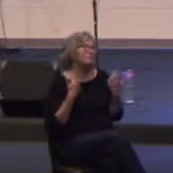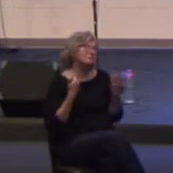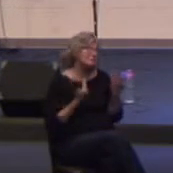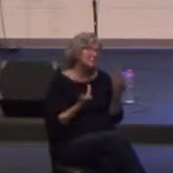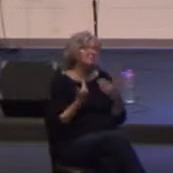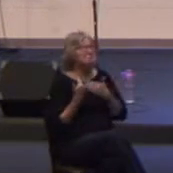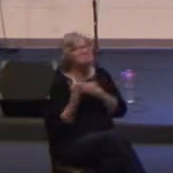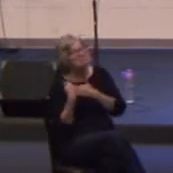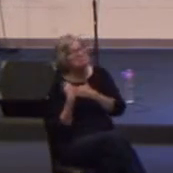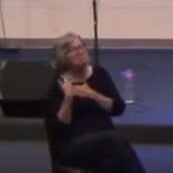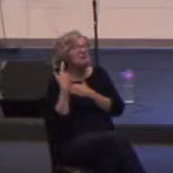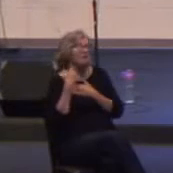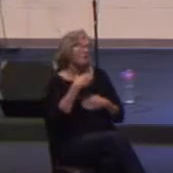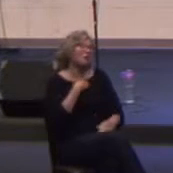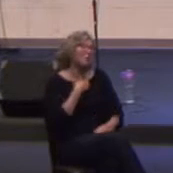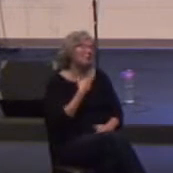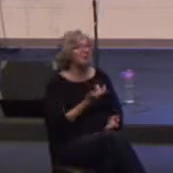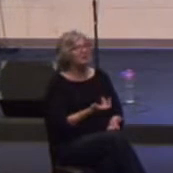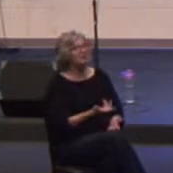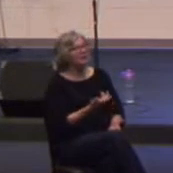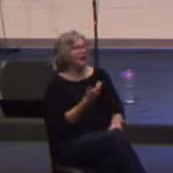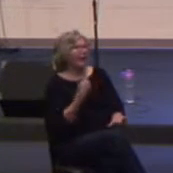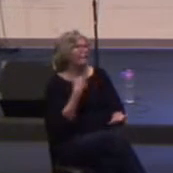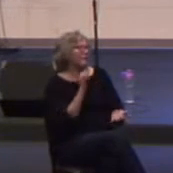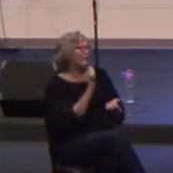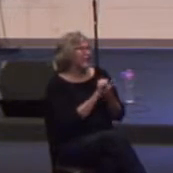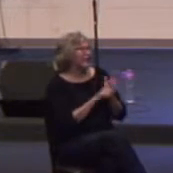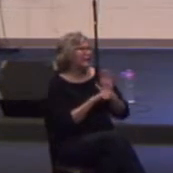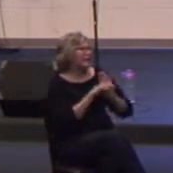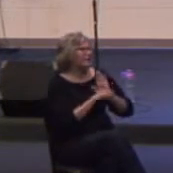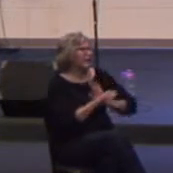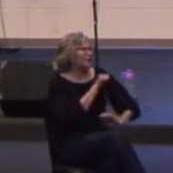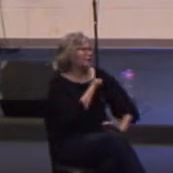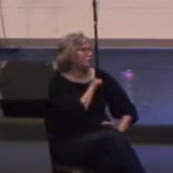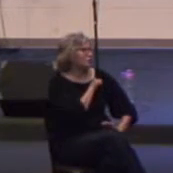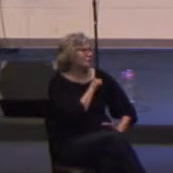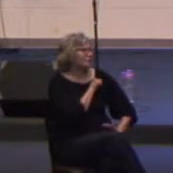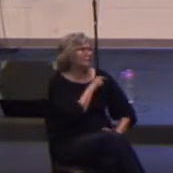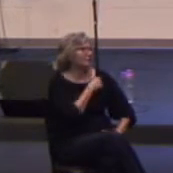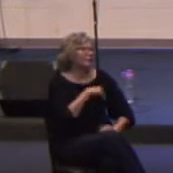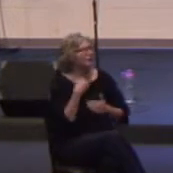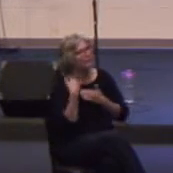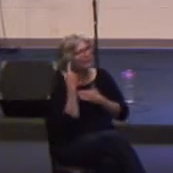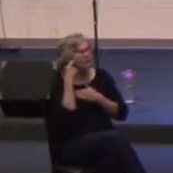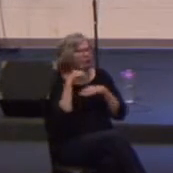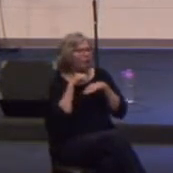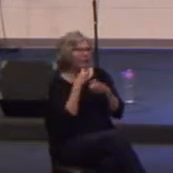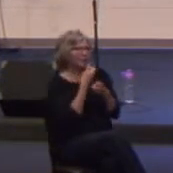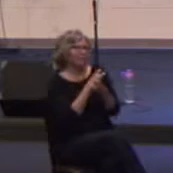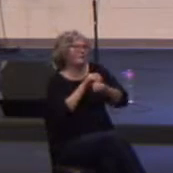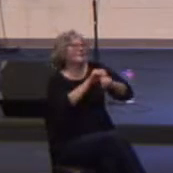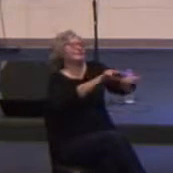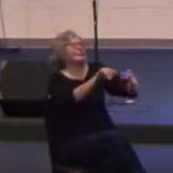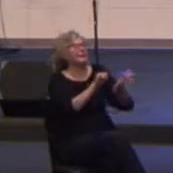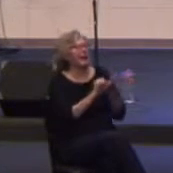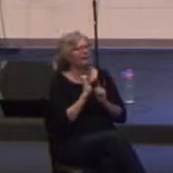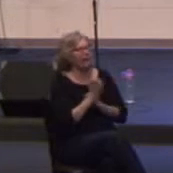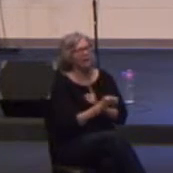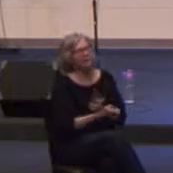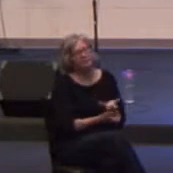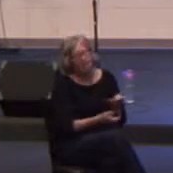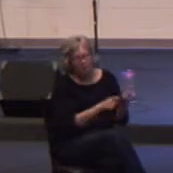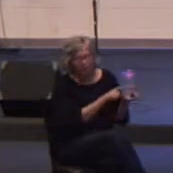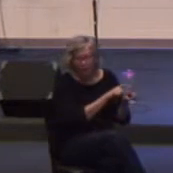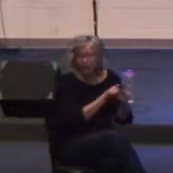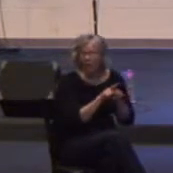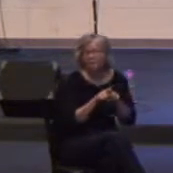fault for doing the grumbling, at fault for having that attitude, that negative attitude, at fault for kind of poisoning the environment we're in. And all of us have certainly